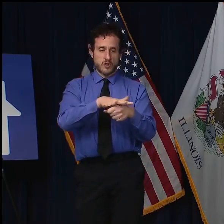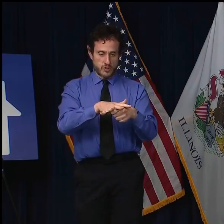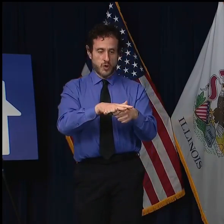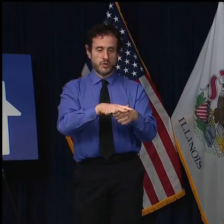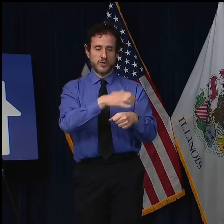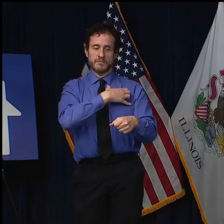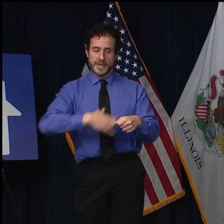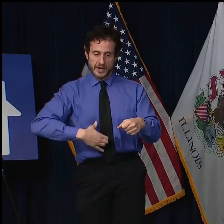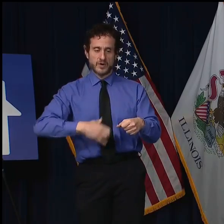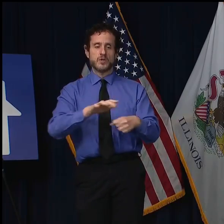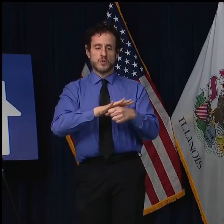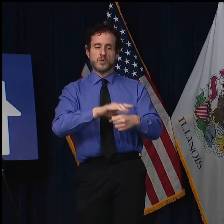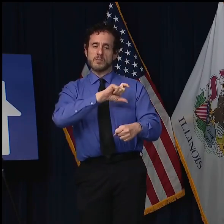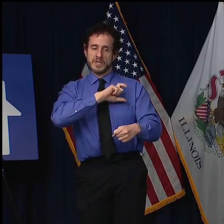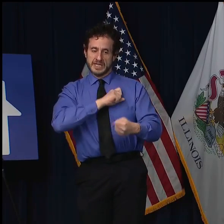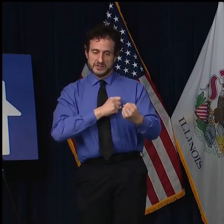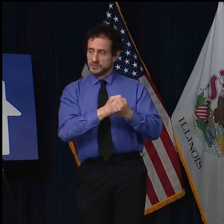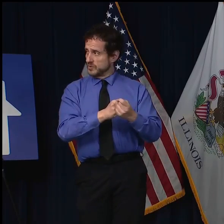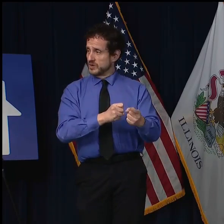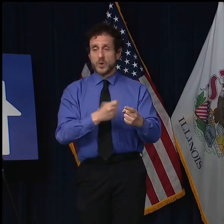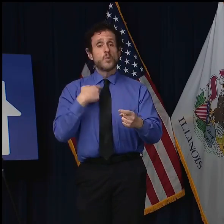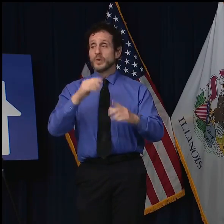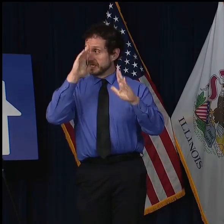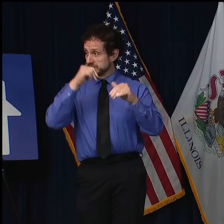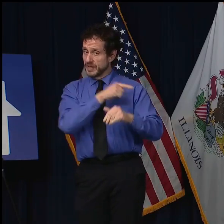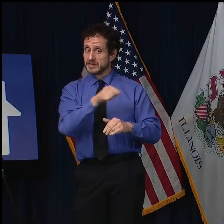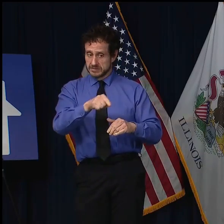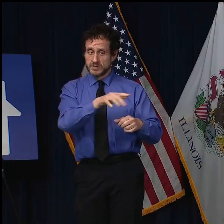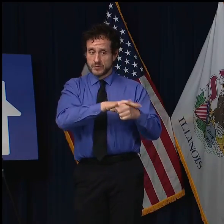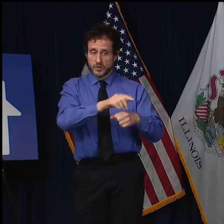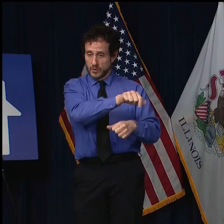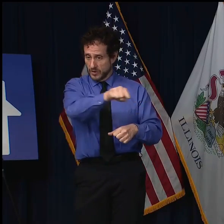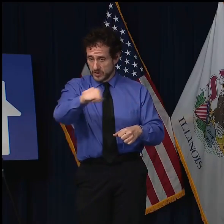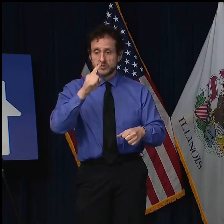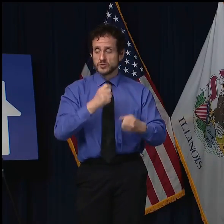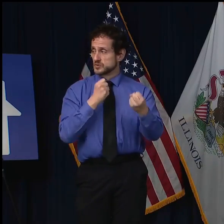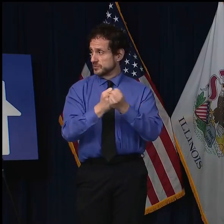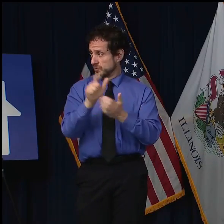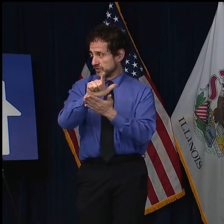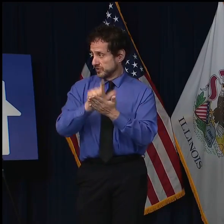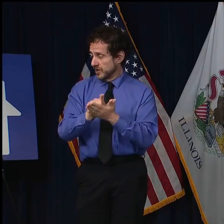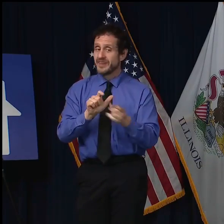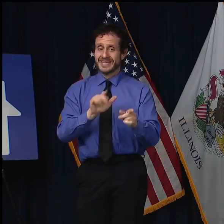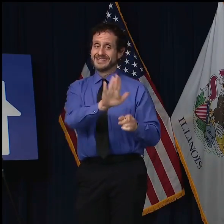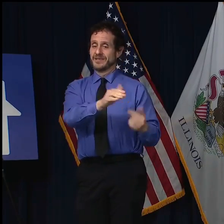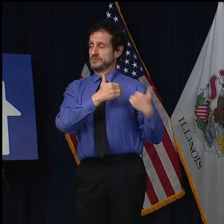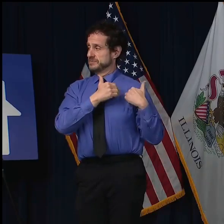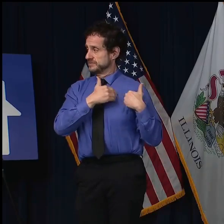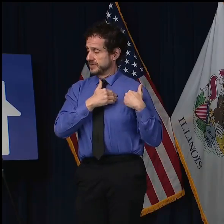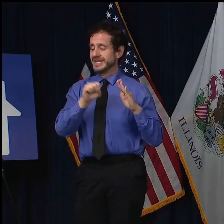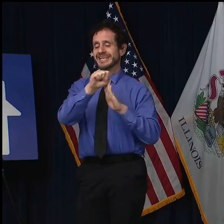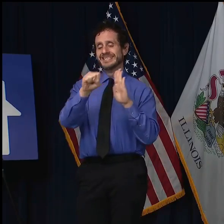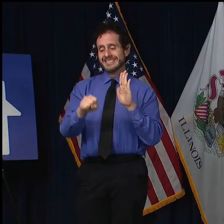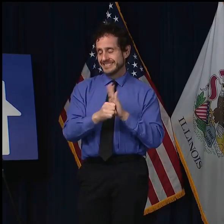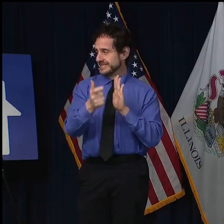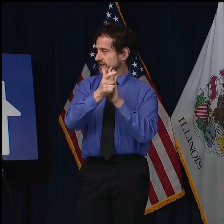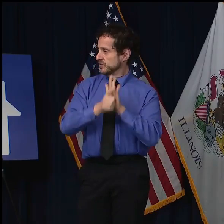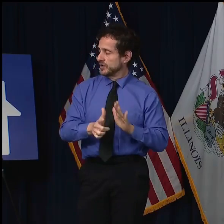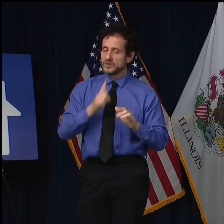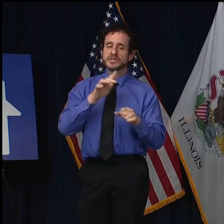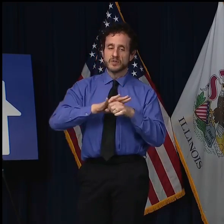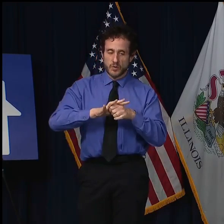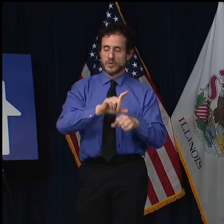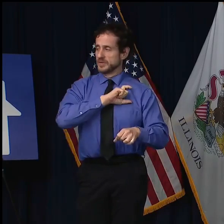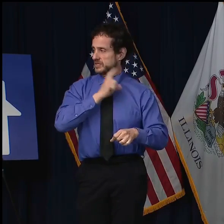We expect that they will be enforced. That's the responsibility of law enforcement officers, of state's attorneys, and others at the local